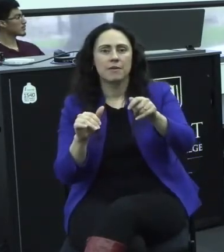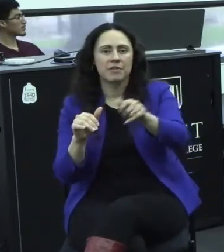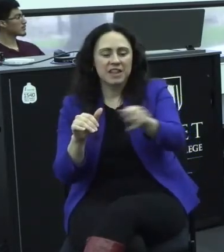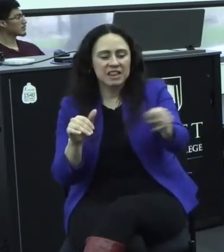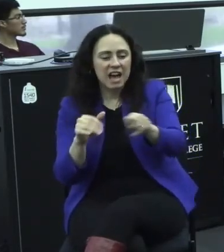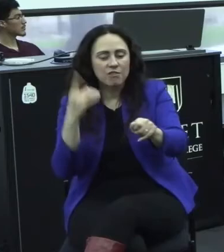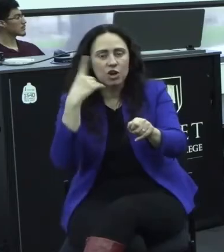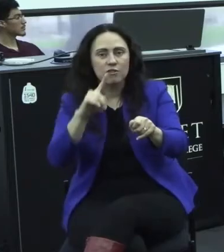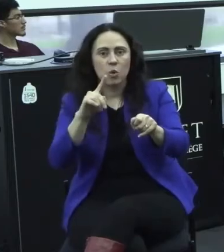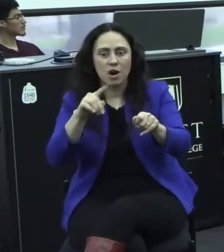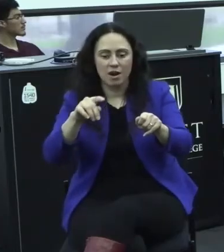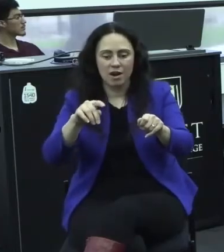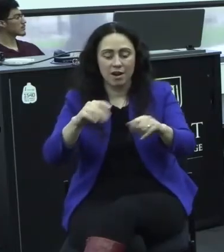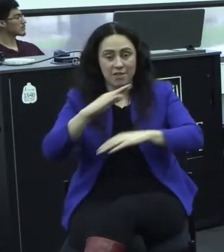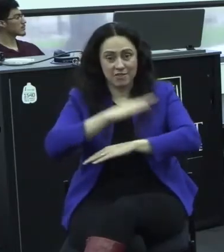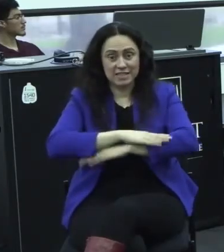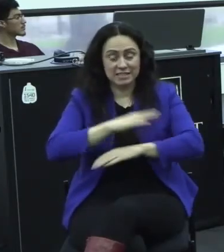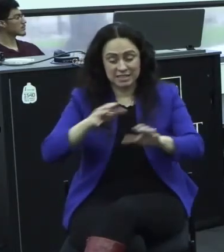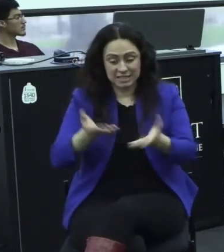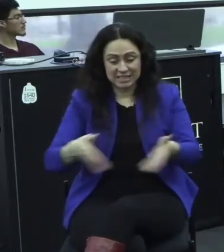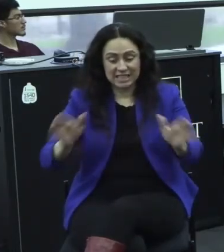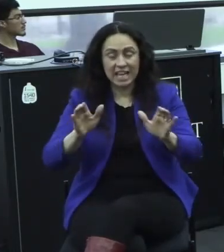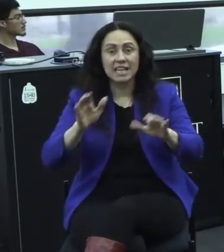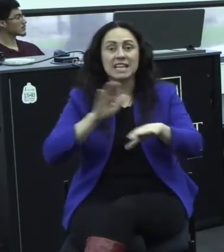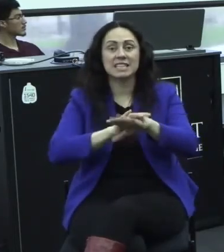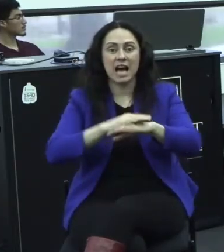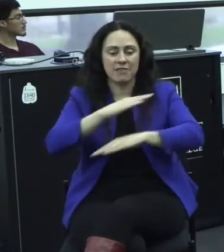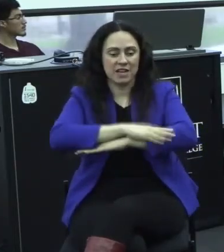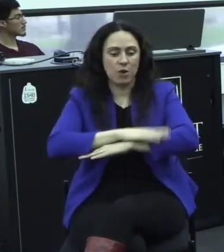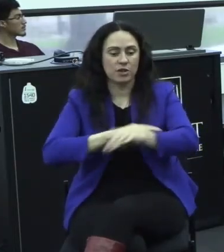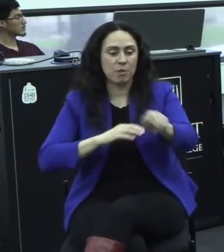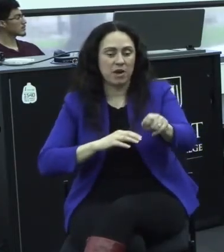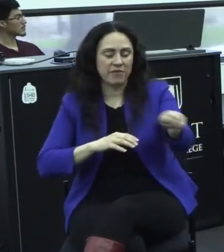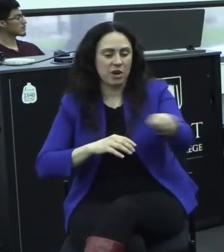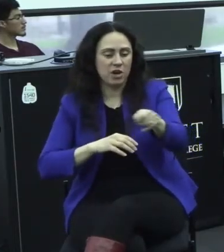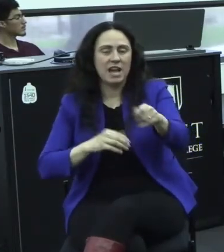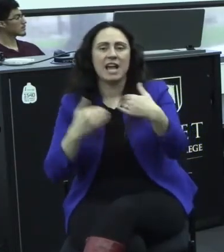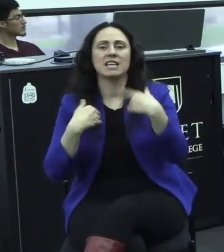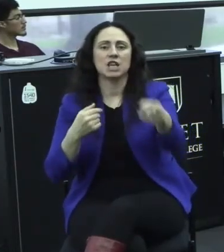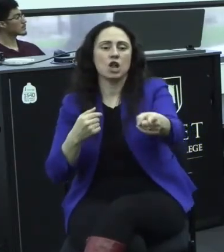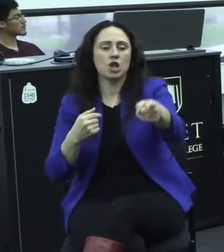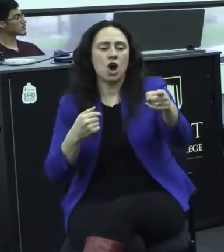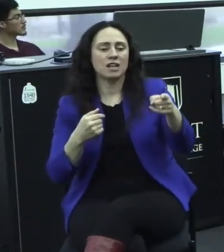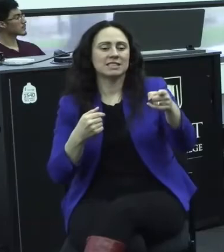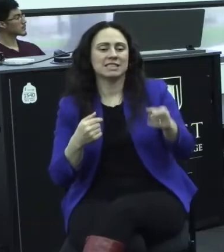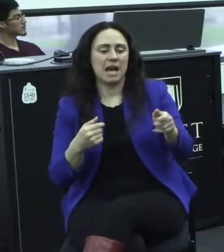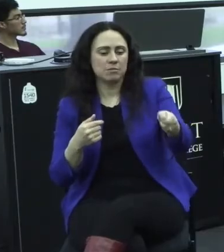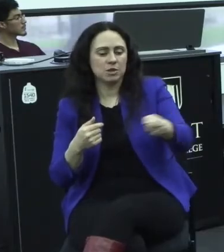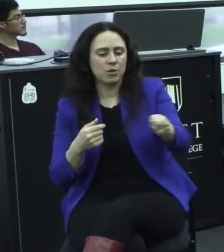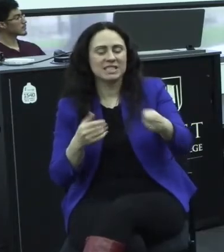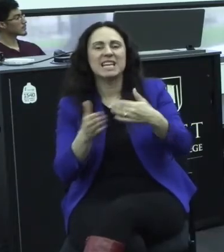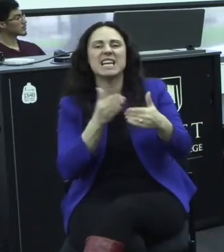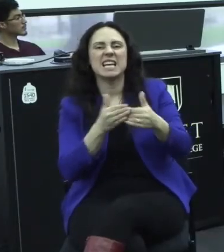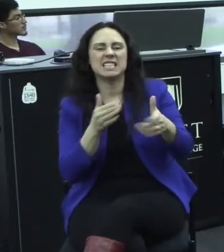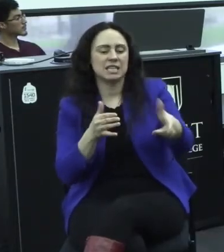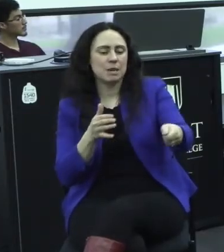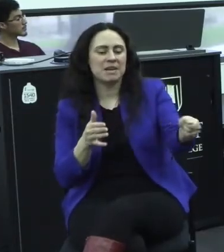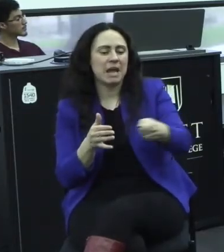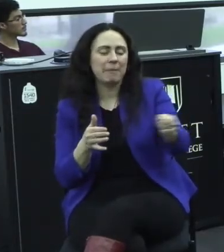located on the countertop and has a long stem on that lever, so it's easy to